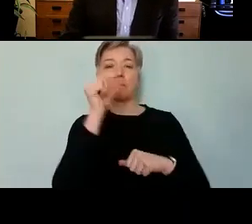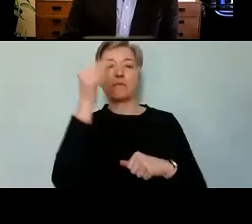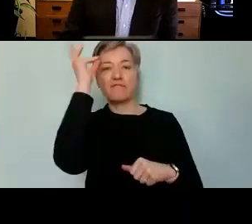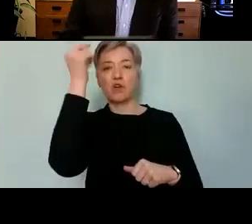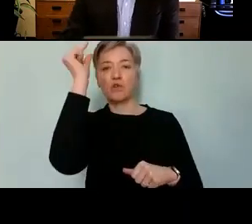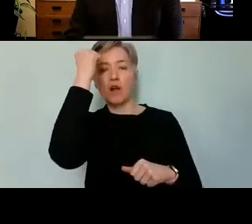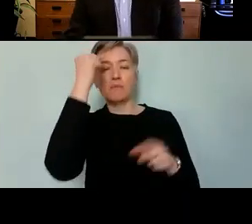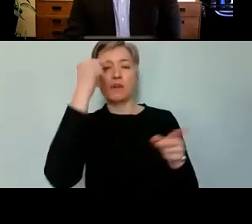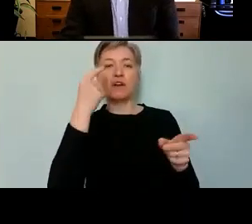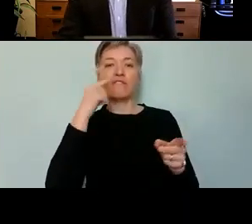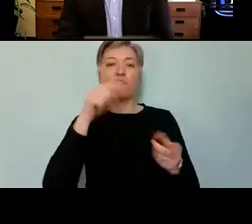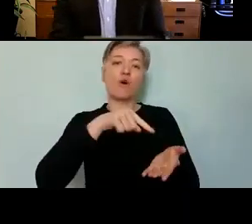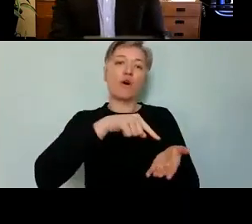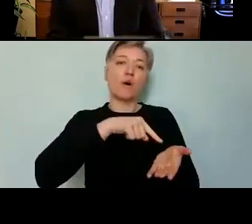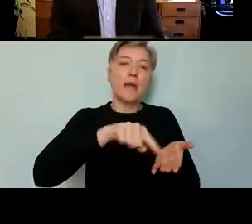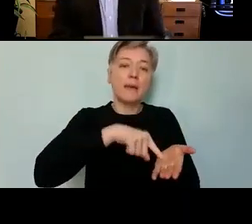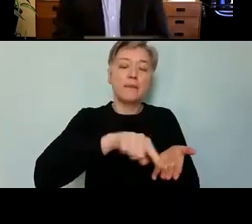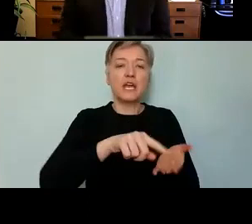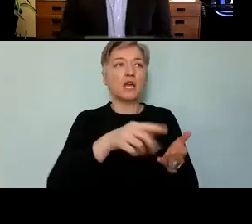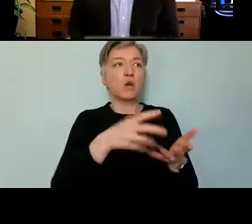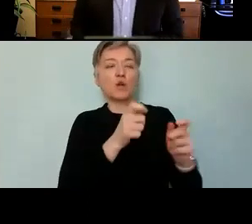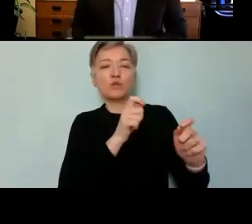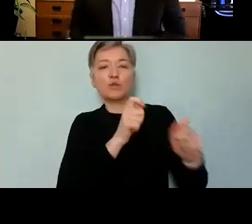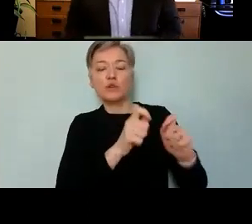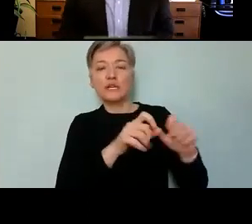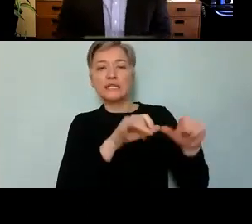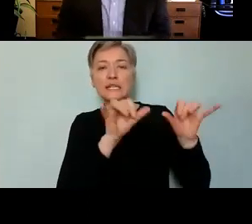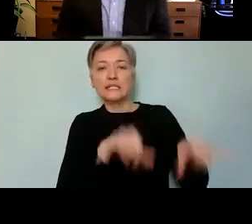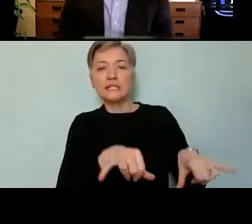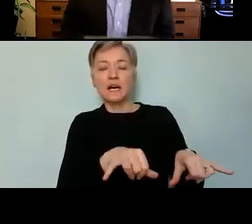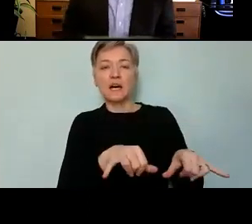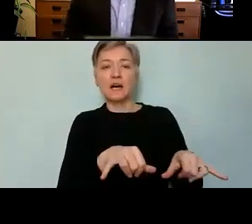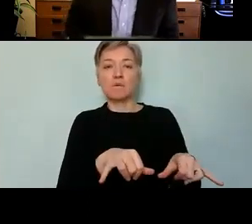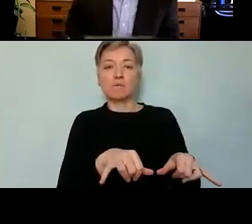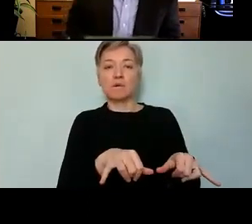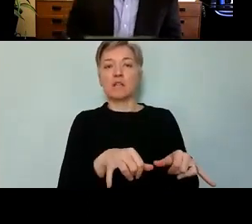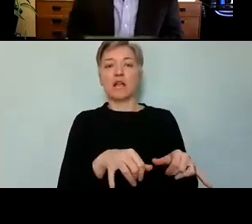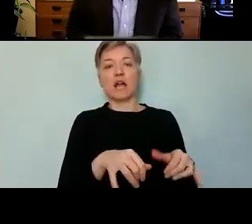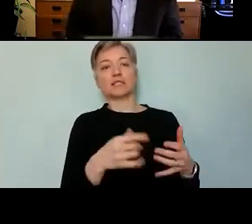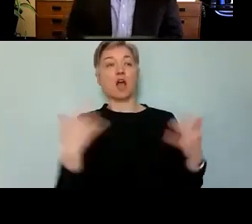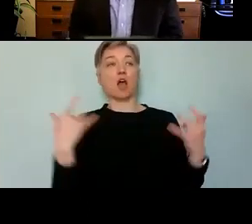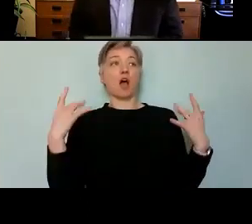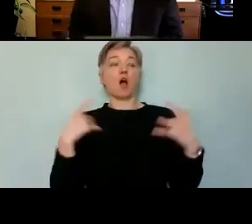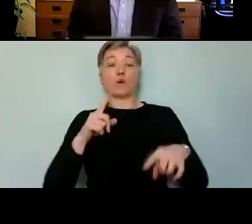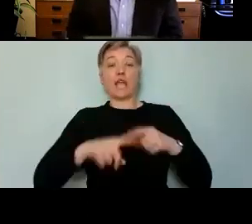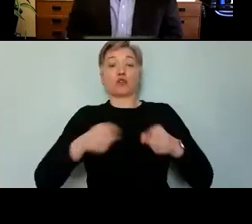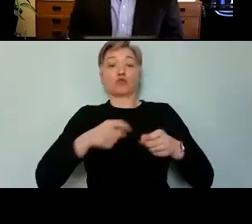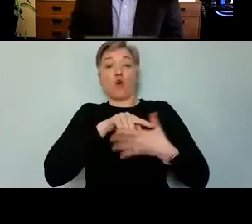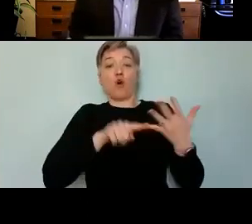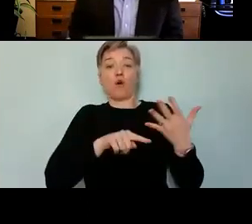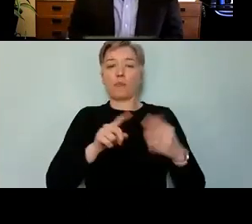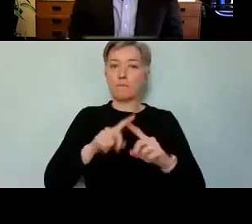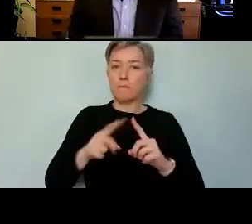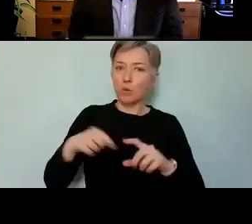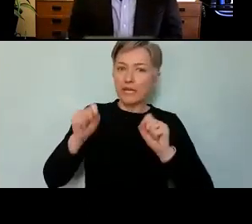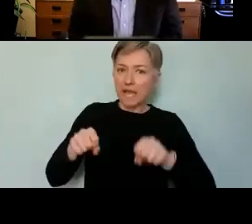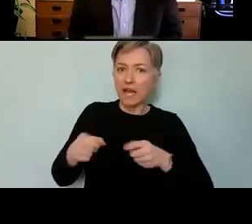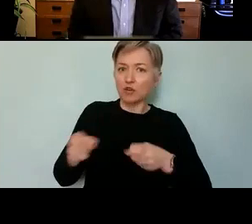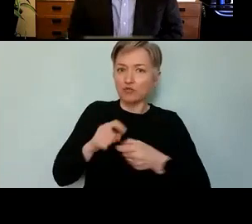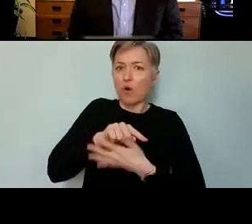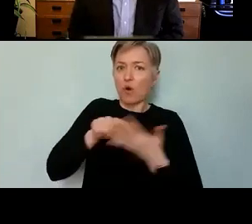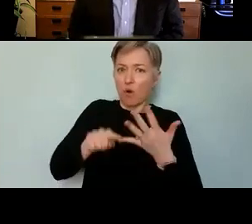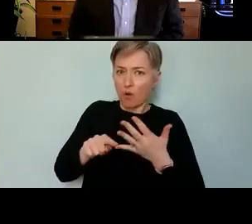whole host of other things that are largely out of our control, there is more that we should and can do to address this right here at